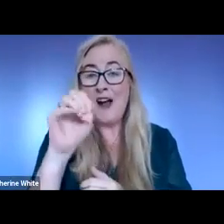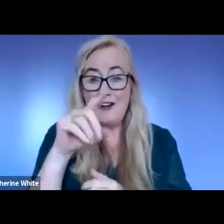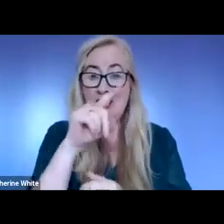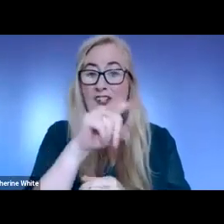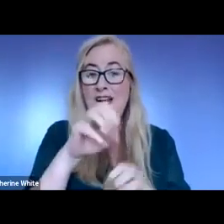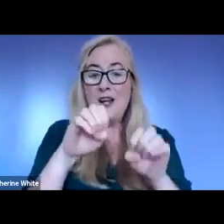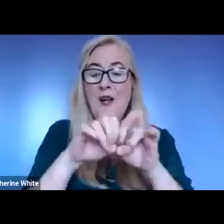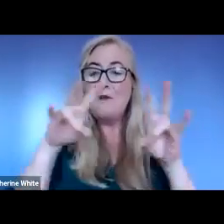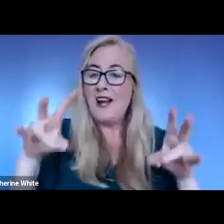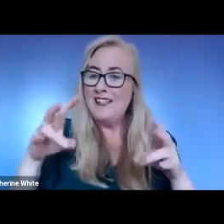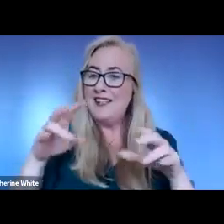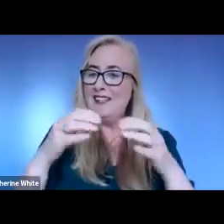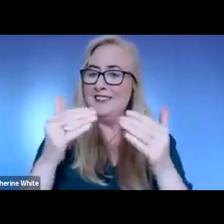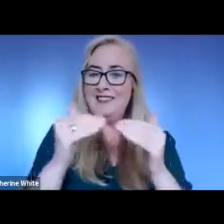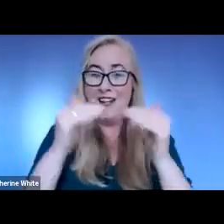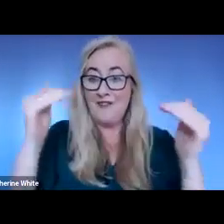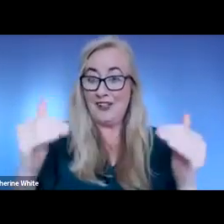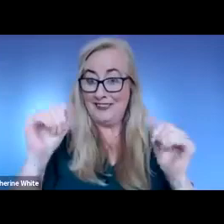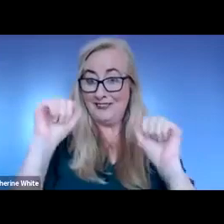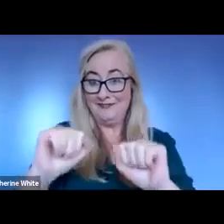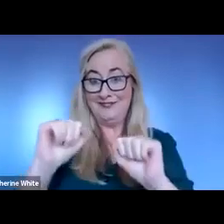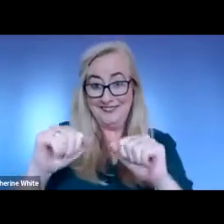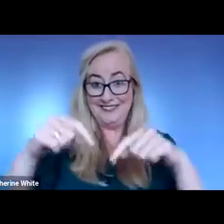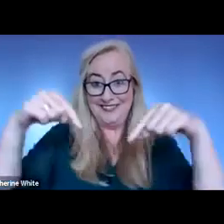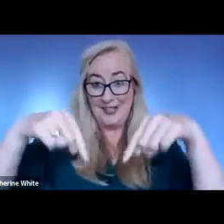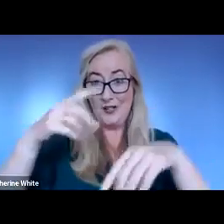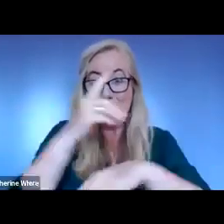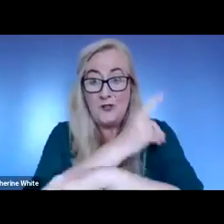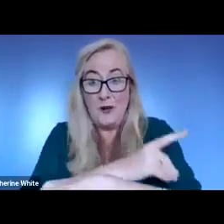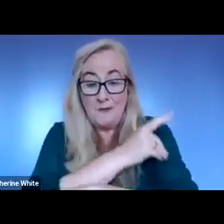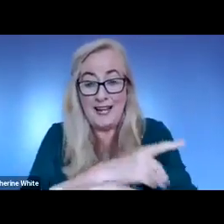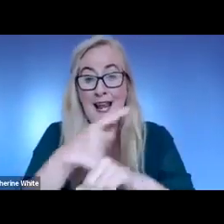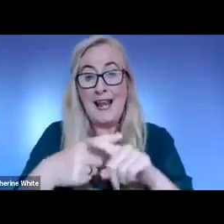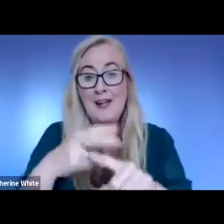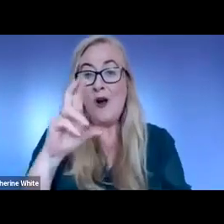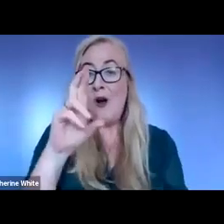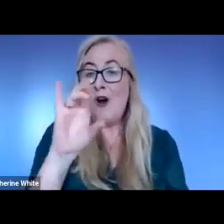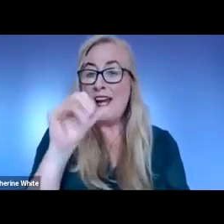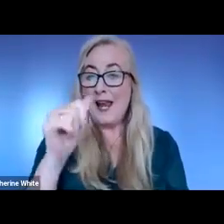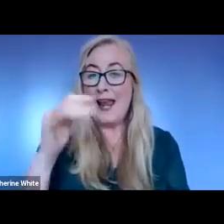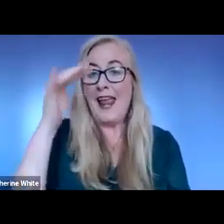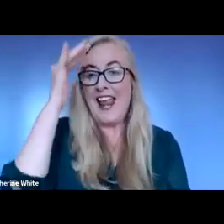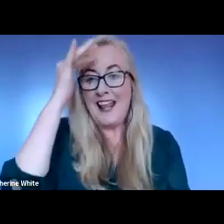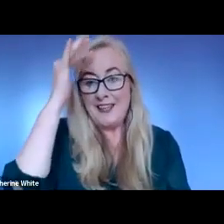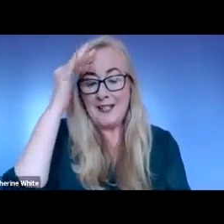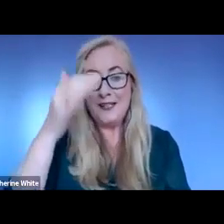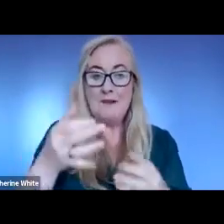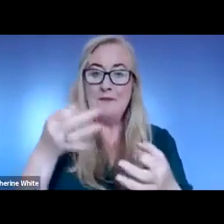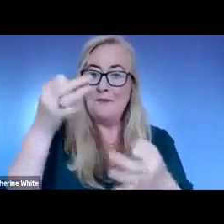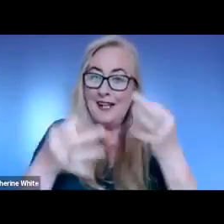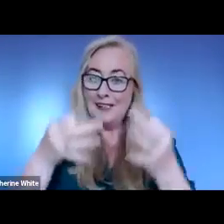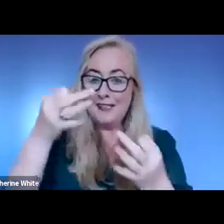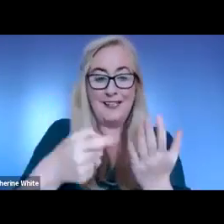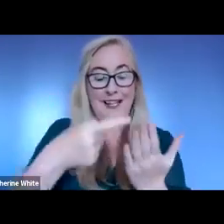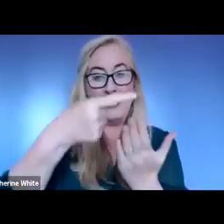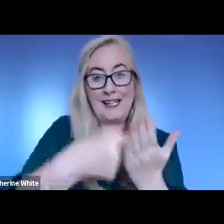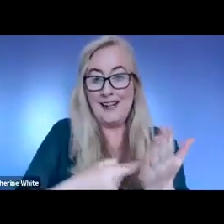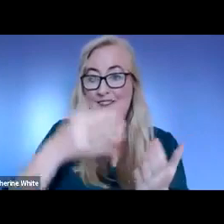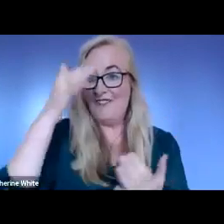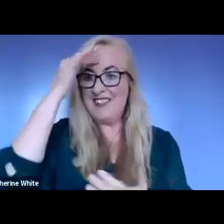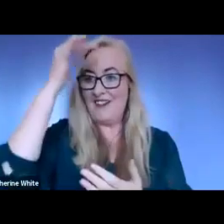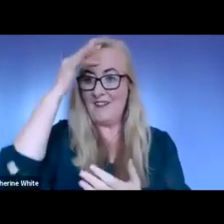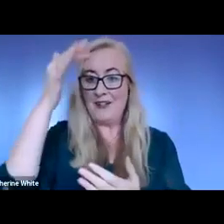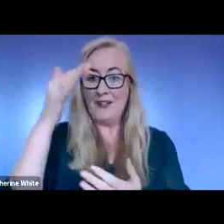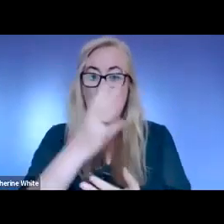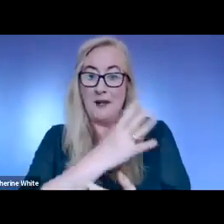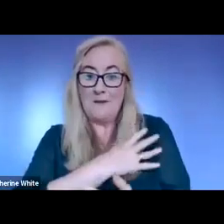Diversity and Inclusion for TU Dublin, and she's also a member of the RIA's Ethics, Political, Legal and Philosophical Committee. Quick word